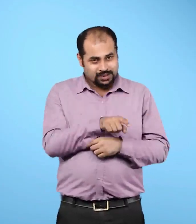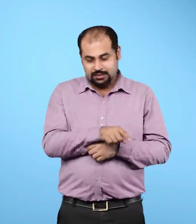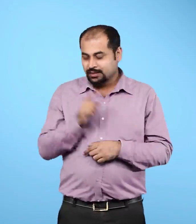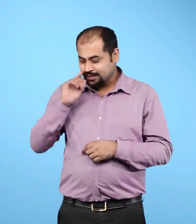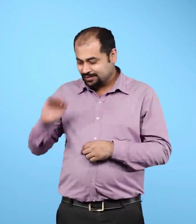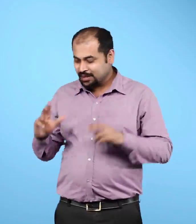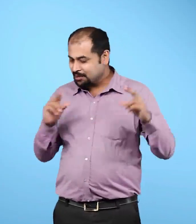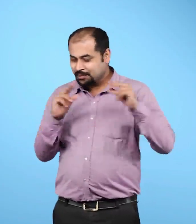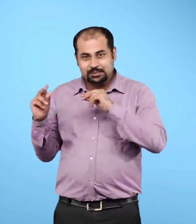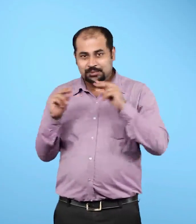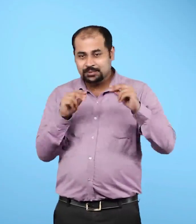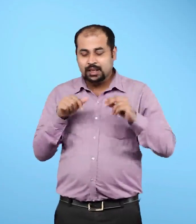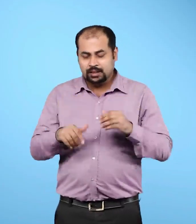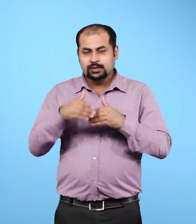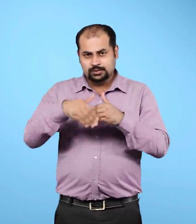continues from previous page.